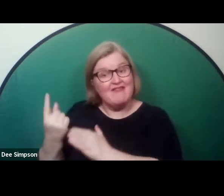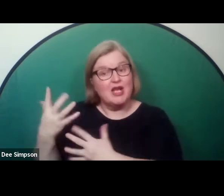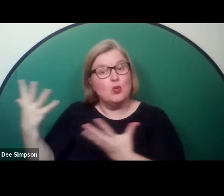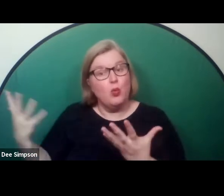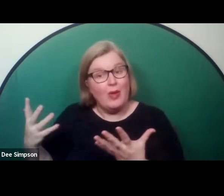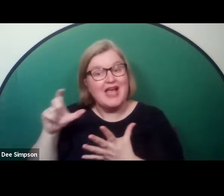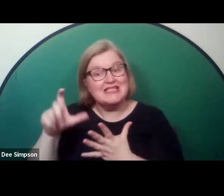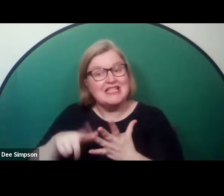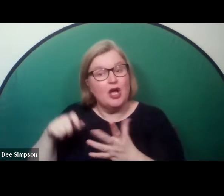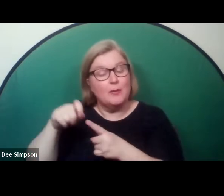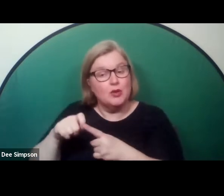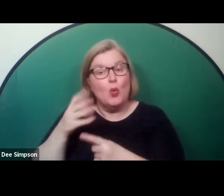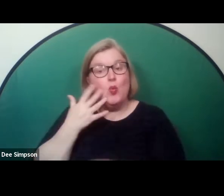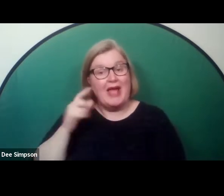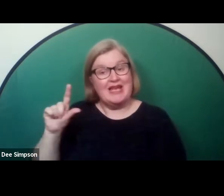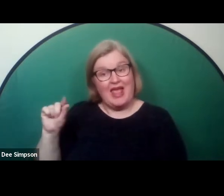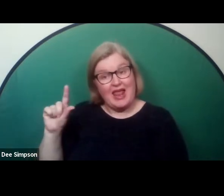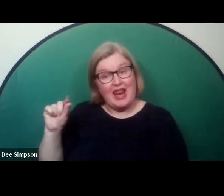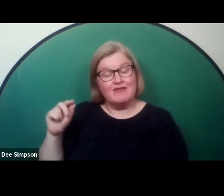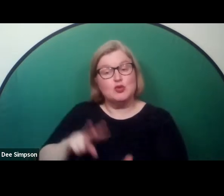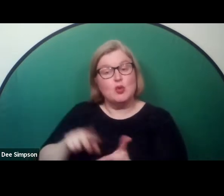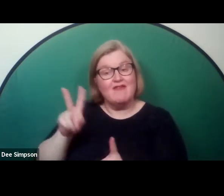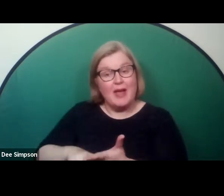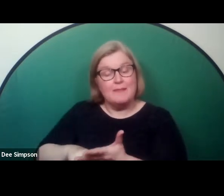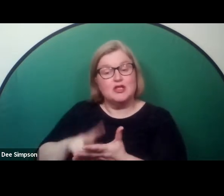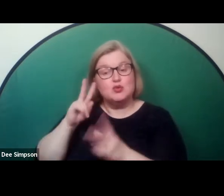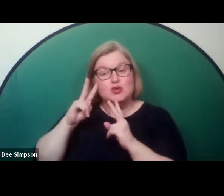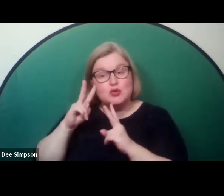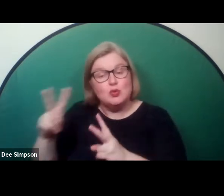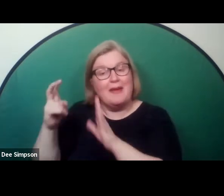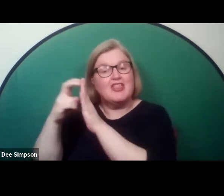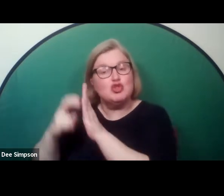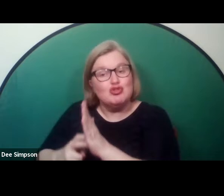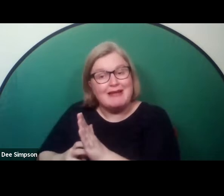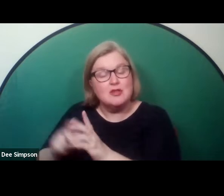November, to set an agenda for the inclusive design of climate resilient cities.